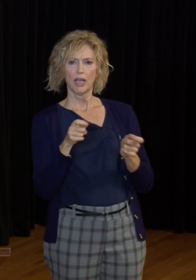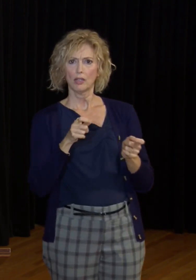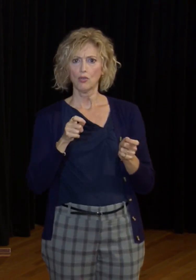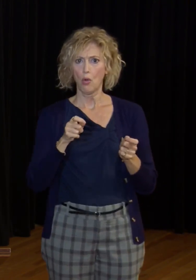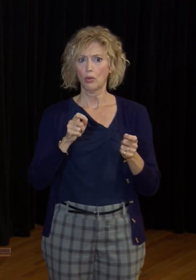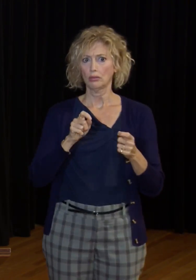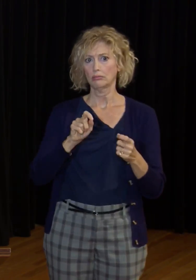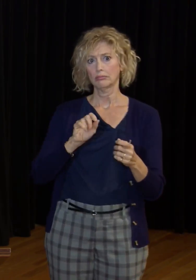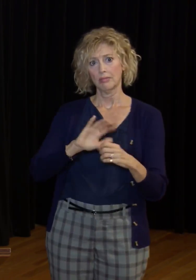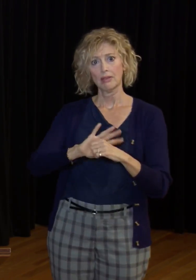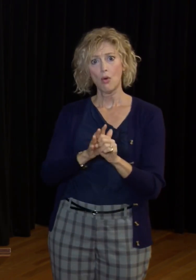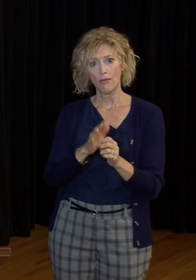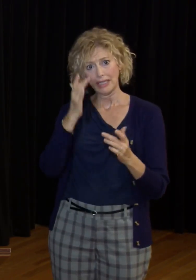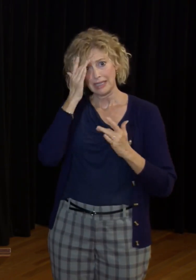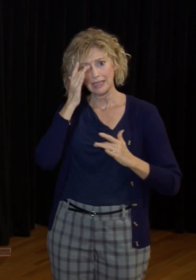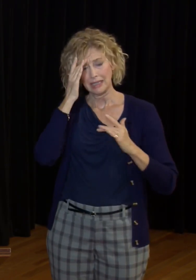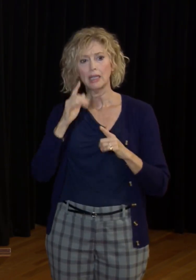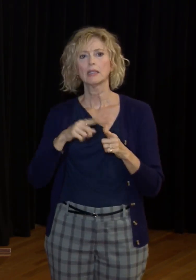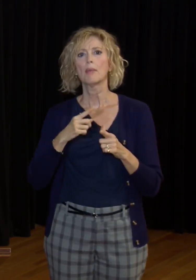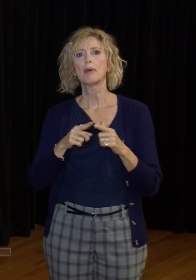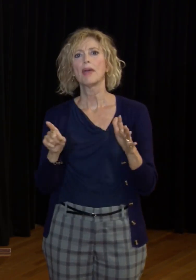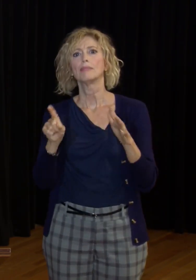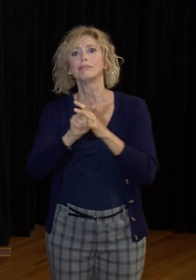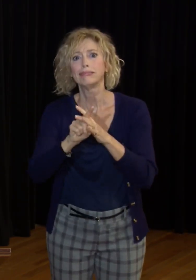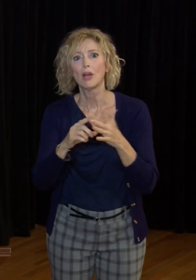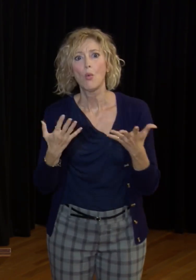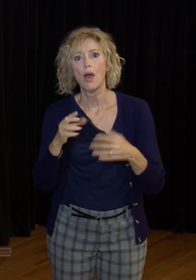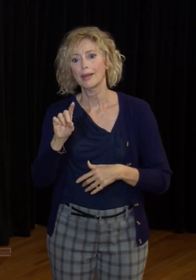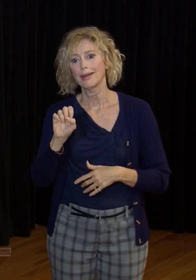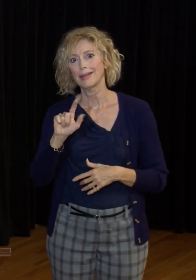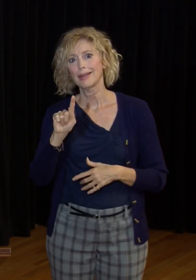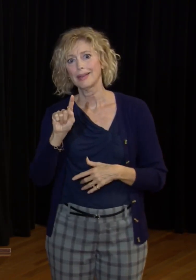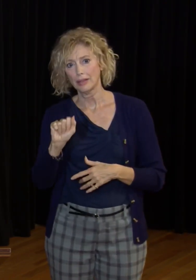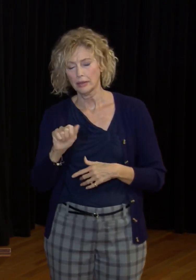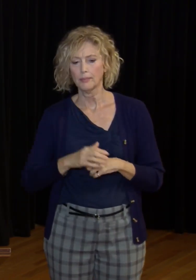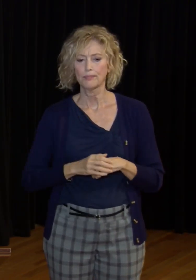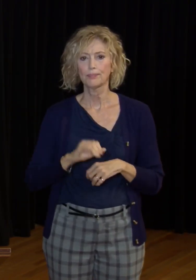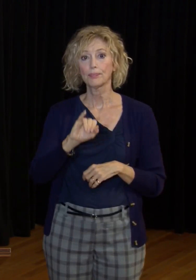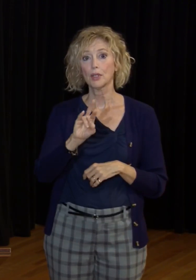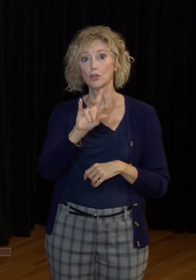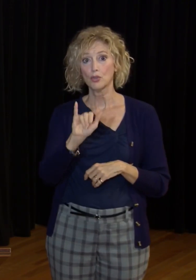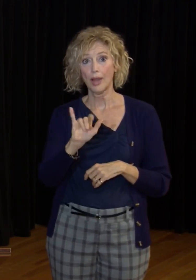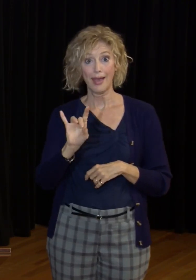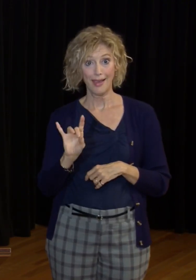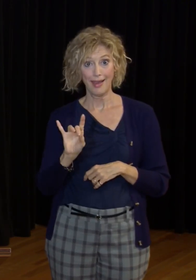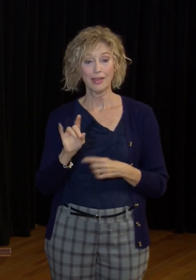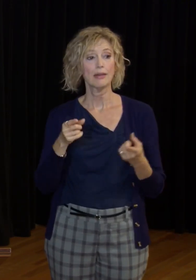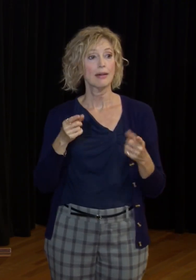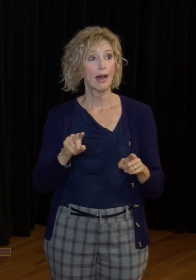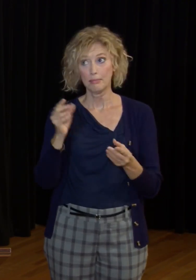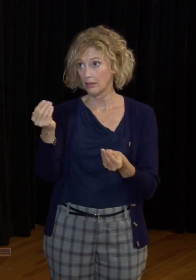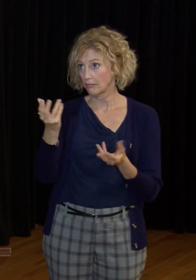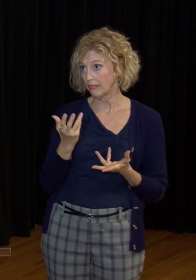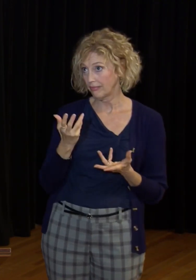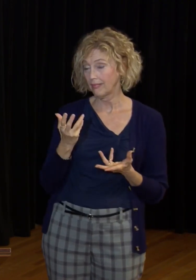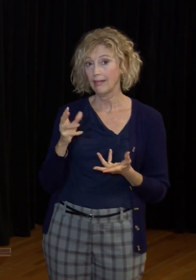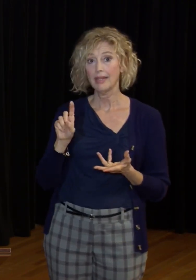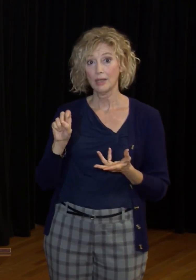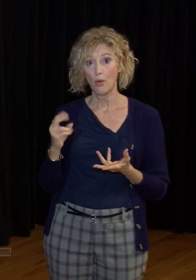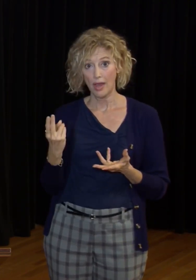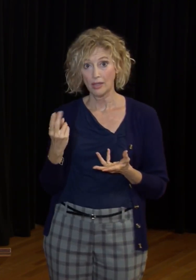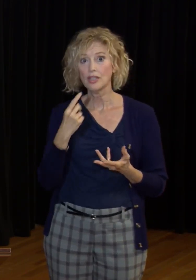Delta variant raised its head. And so on July 8th, the city came back, or the state came back to us, and had